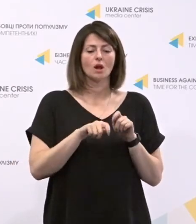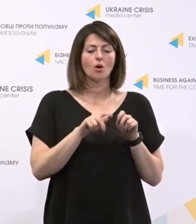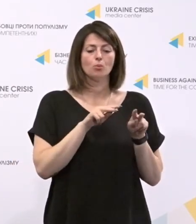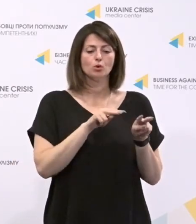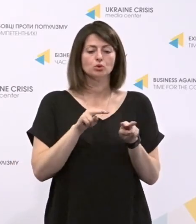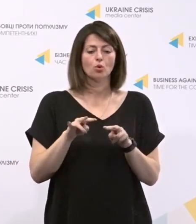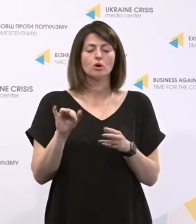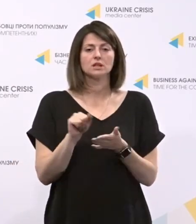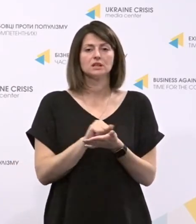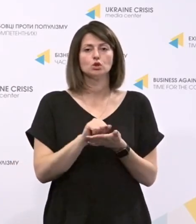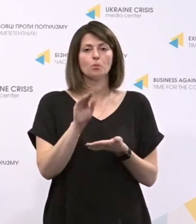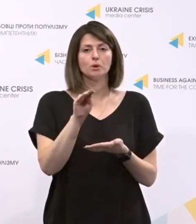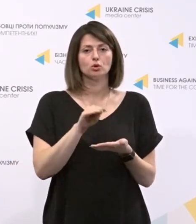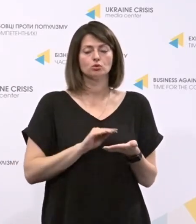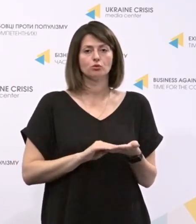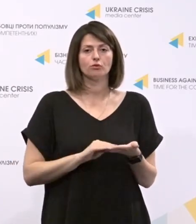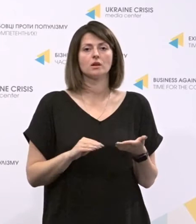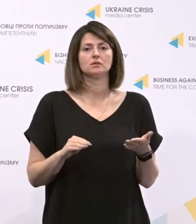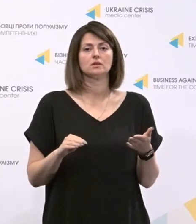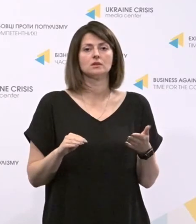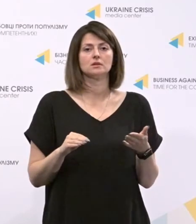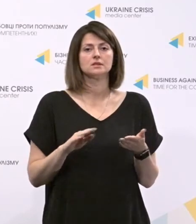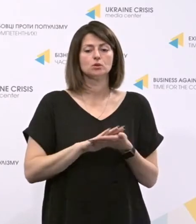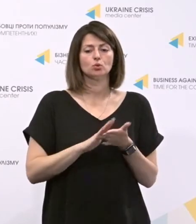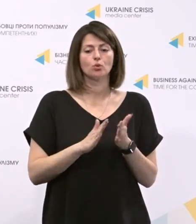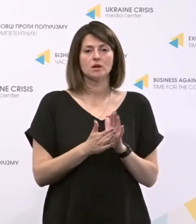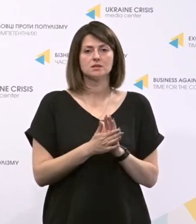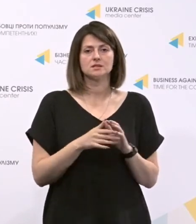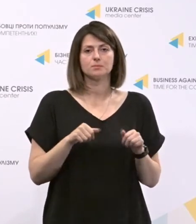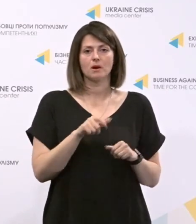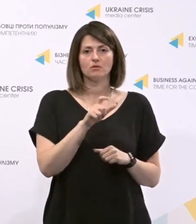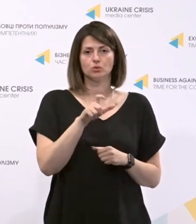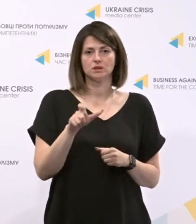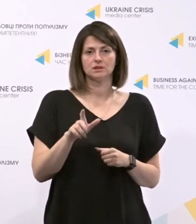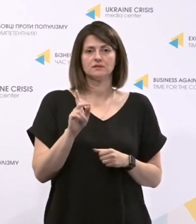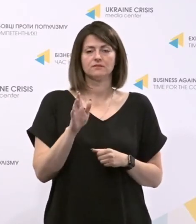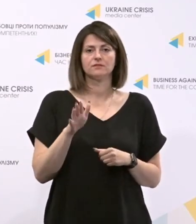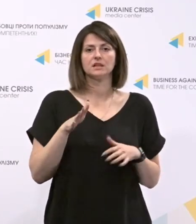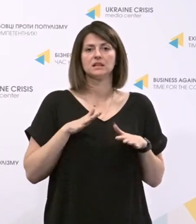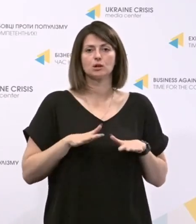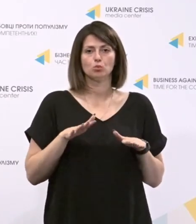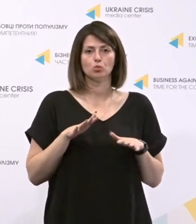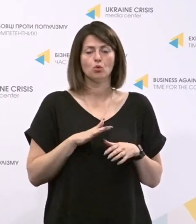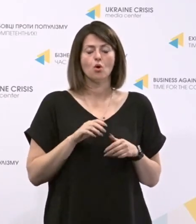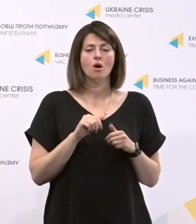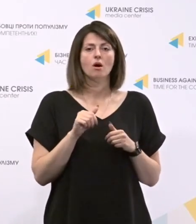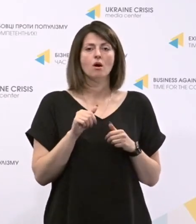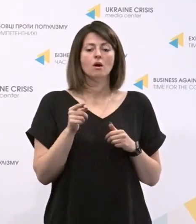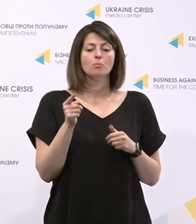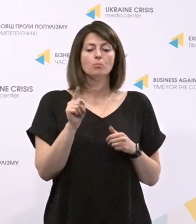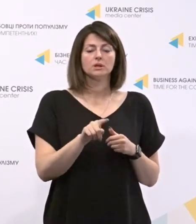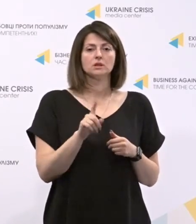having not been granted access to the peninsula by the Russian Federation in line with the United Nations General